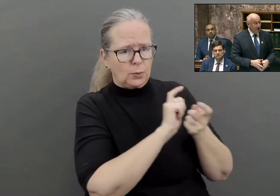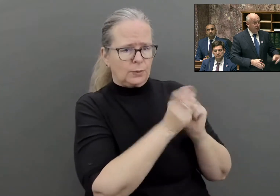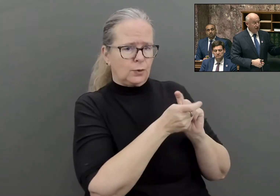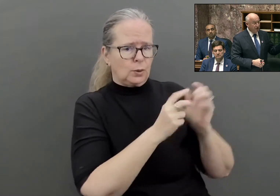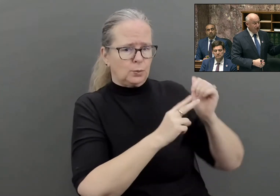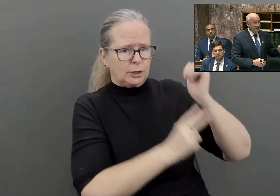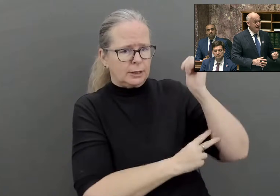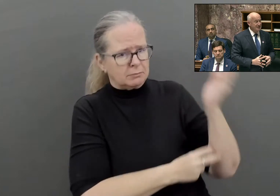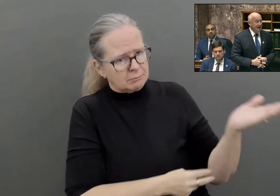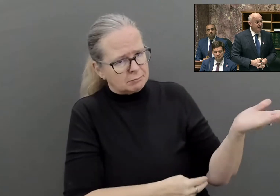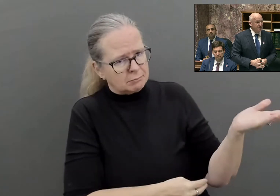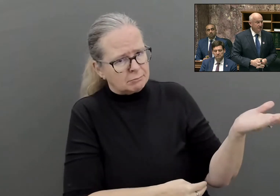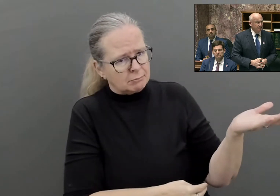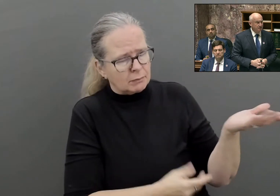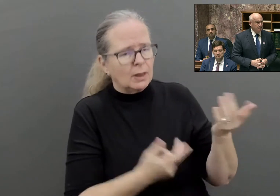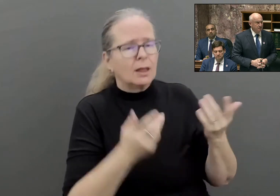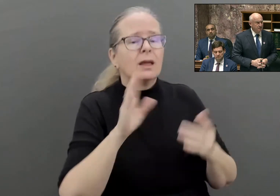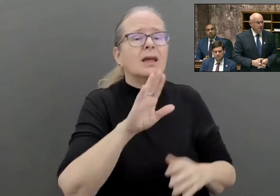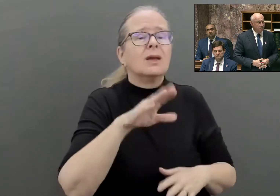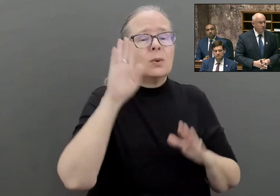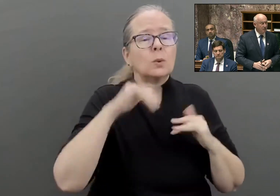threat from the United States.